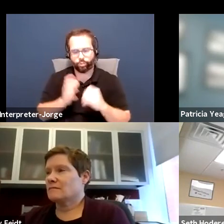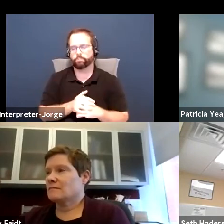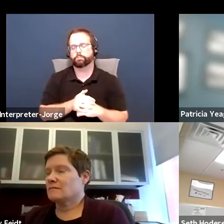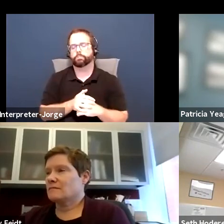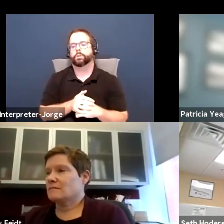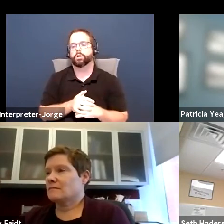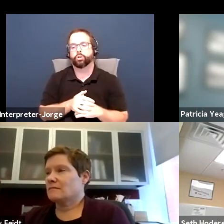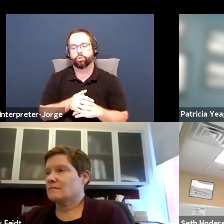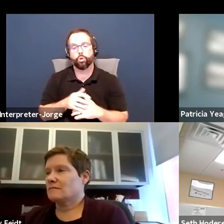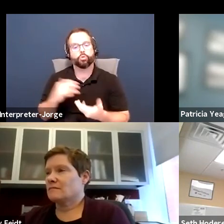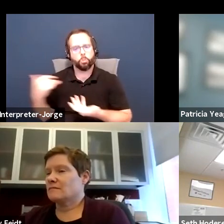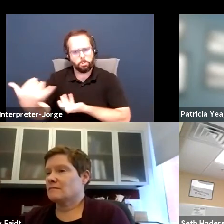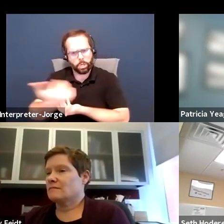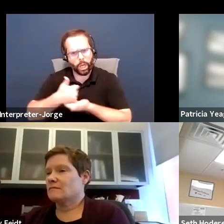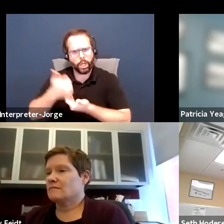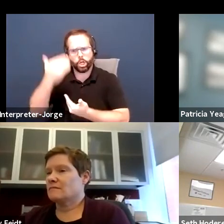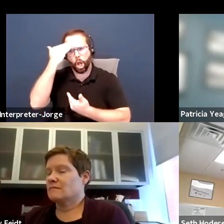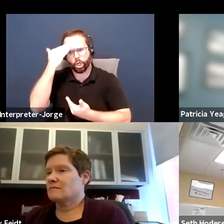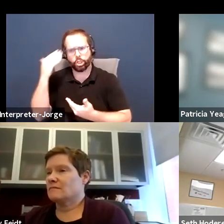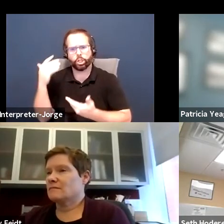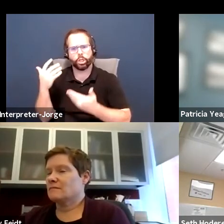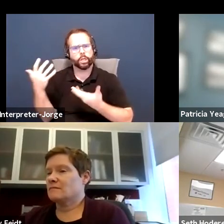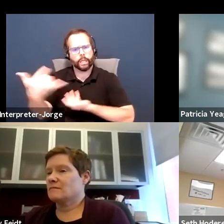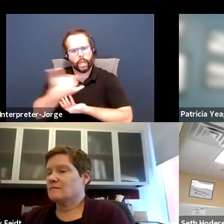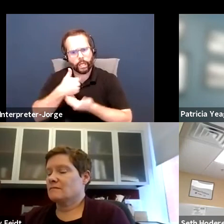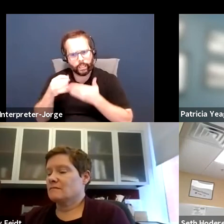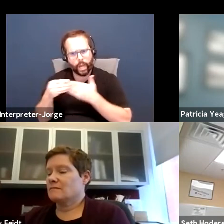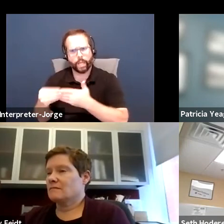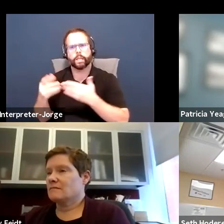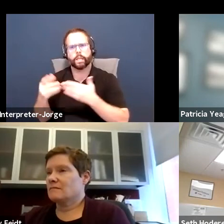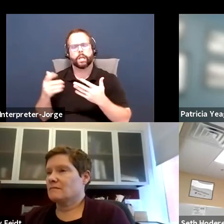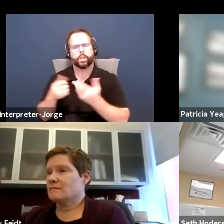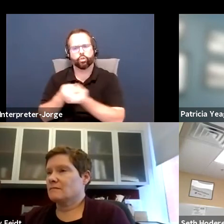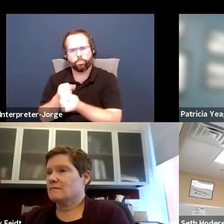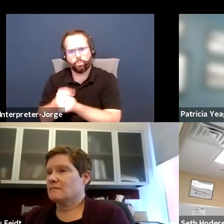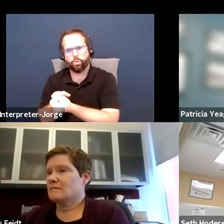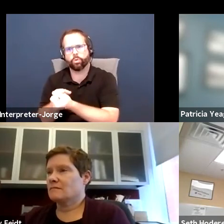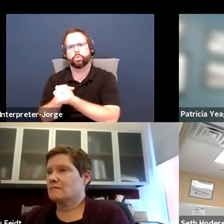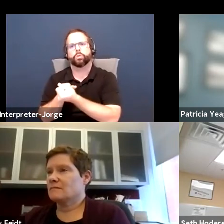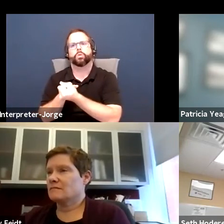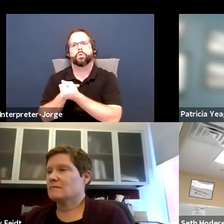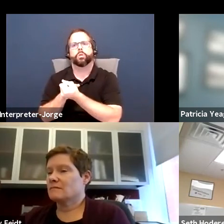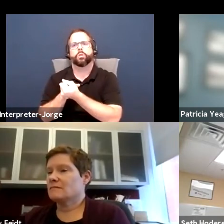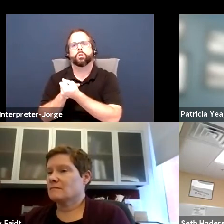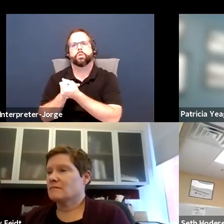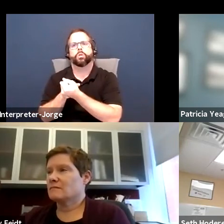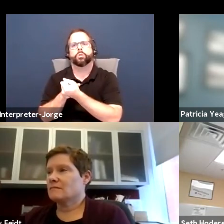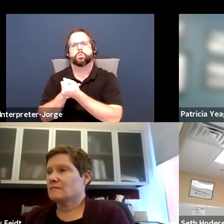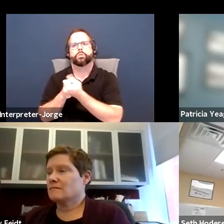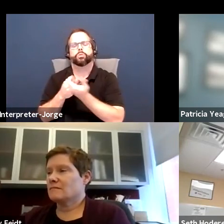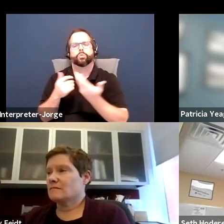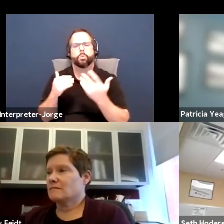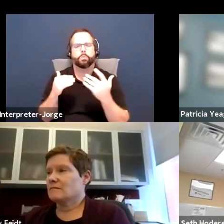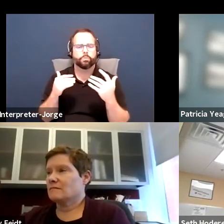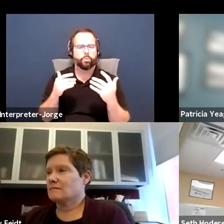knowledge, guidance, and support for getting started with evaluation and troubleshooting along the way? SIL peers, training,